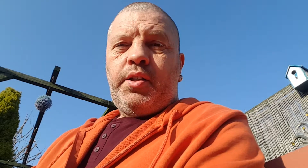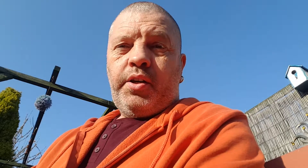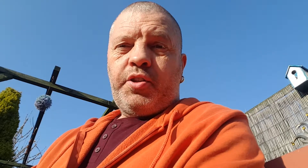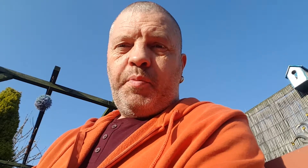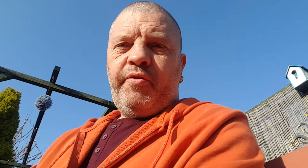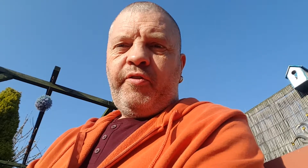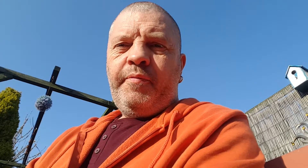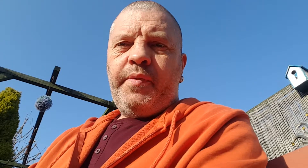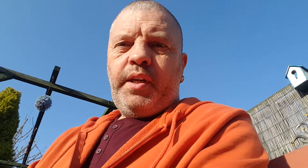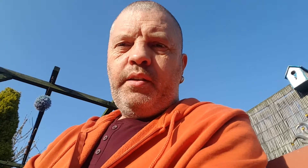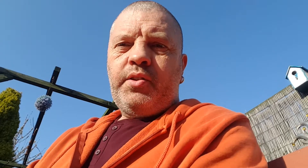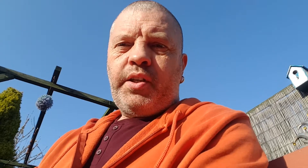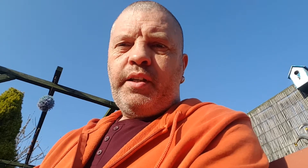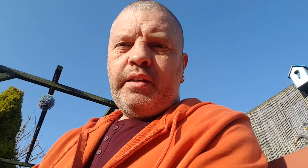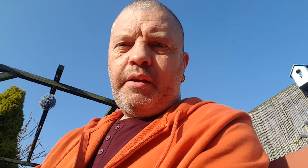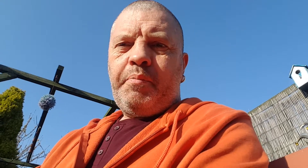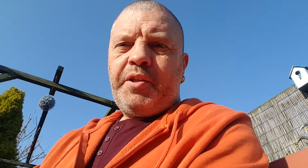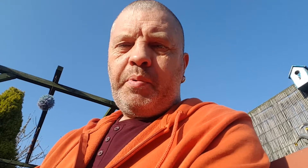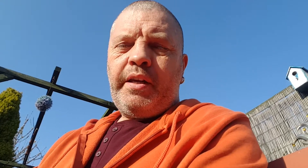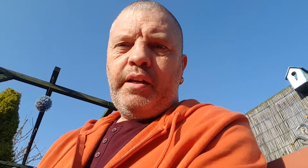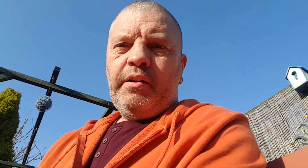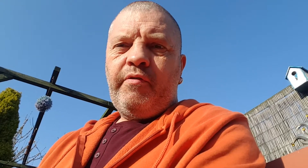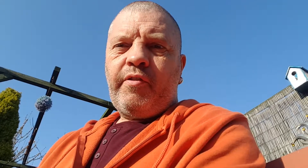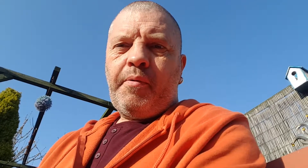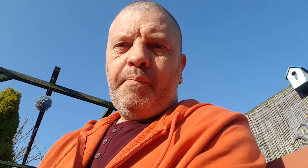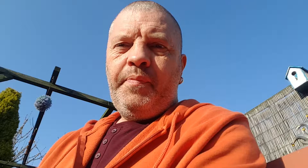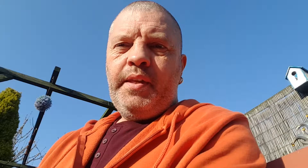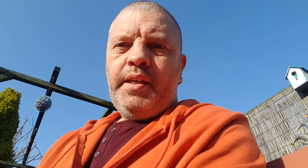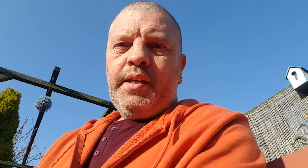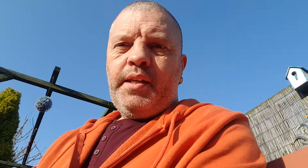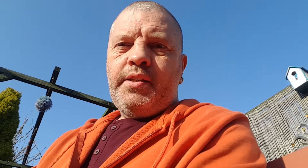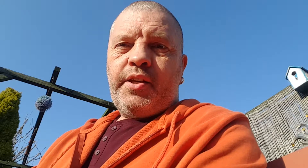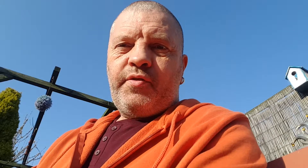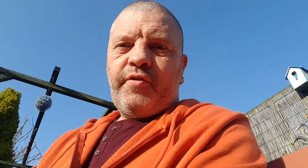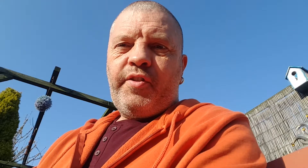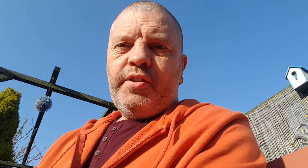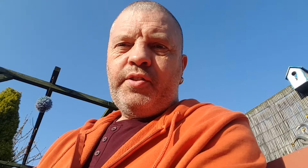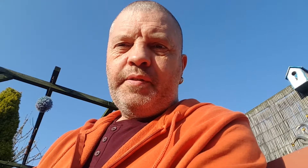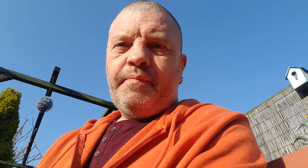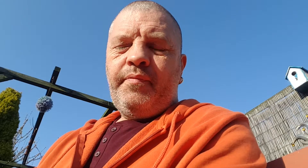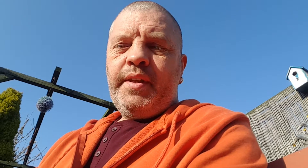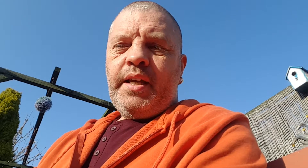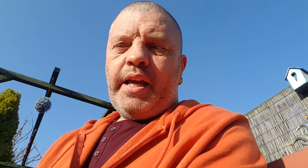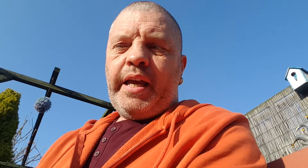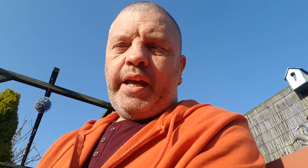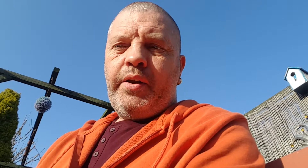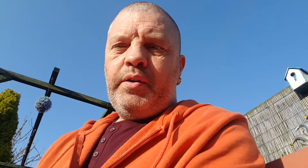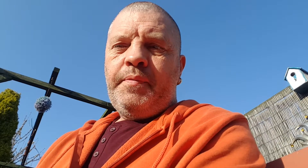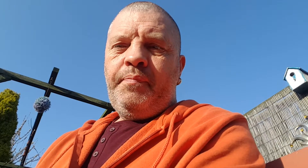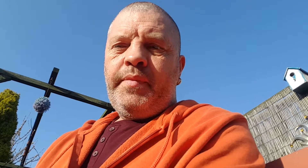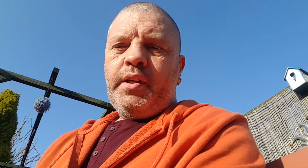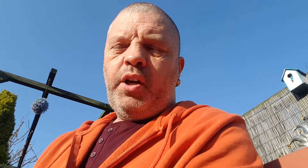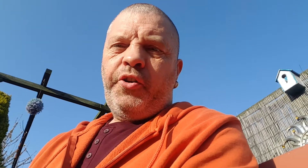Kurt Smith, the singer and bass player from Tears for Fears, and on and